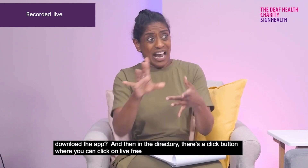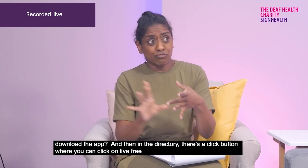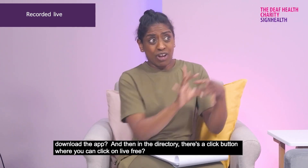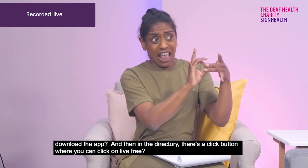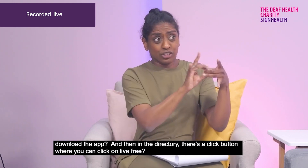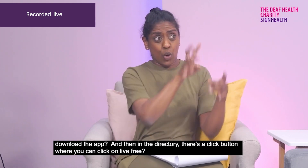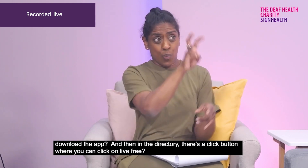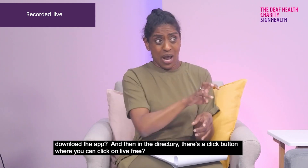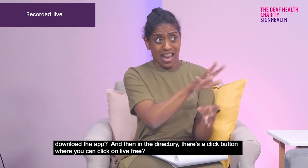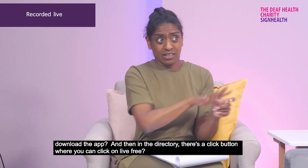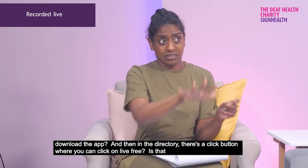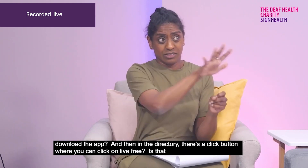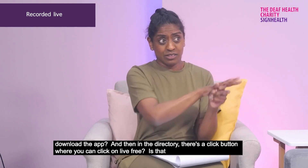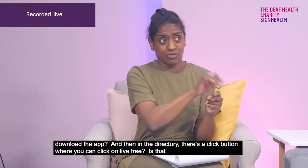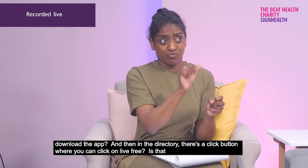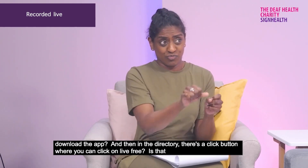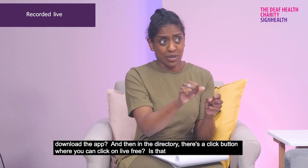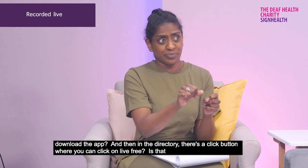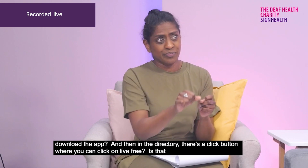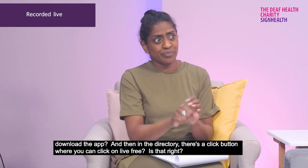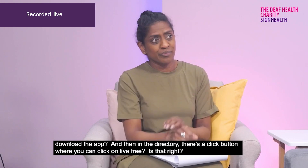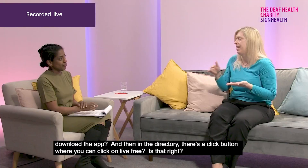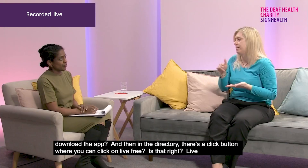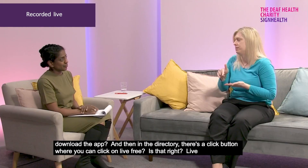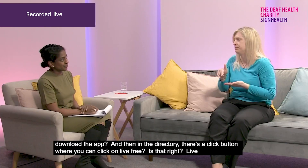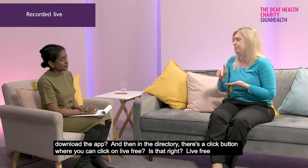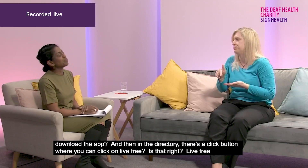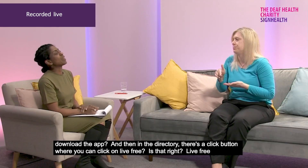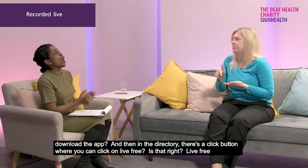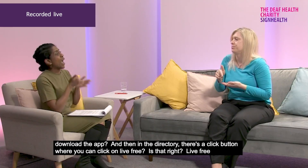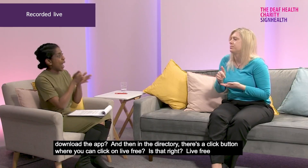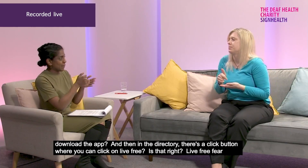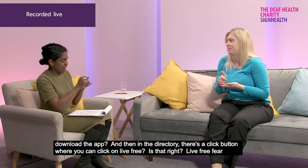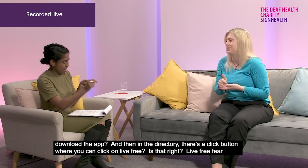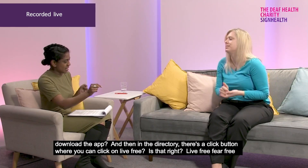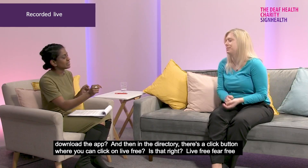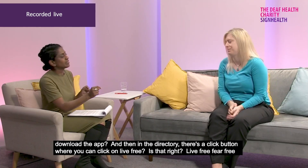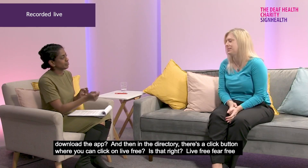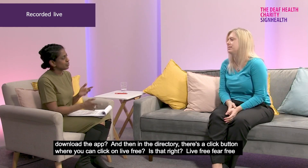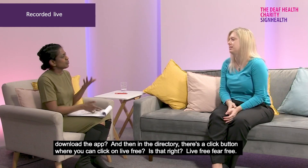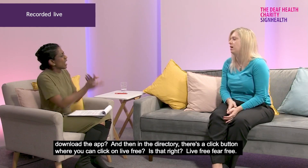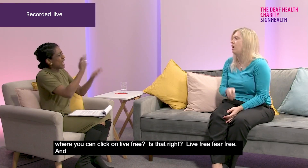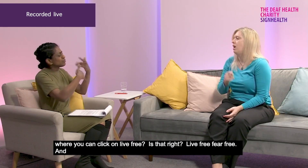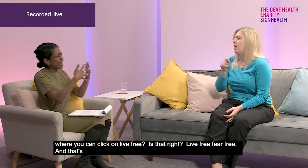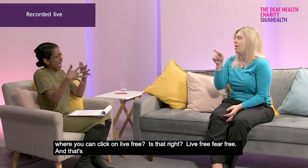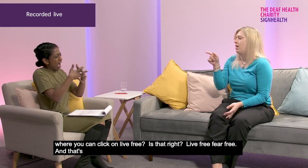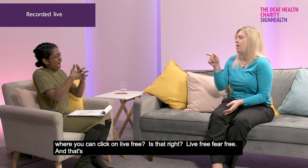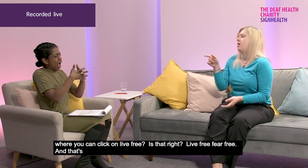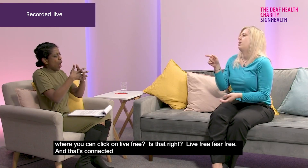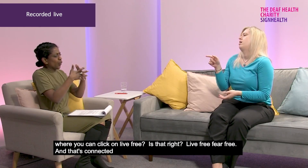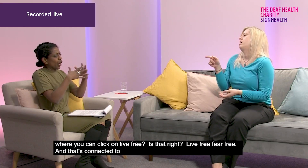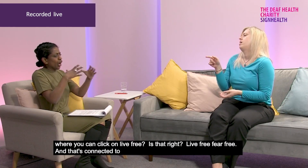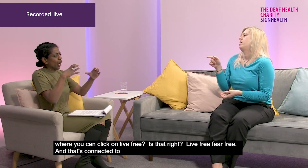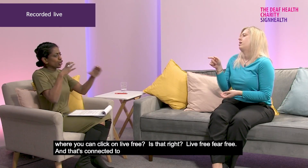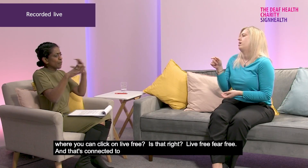that right? Fear Free, Live Free, Fear Free. So, and that's connected to